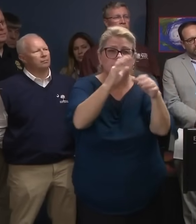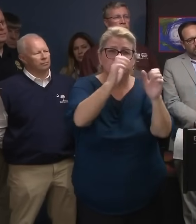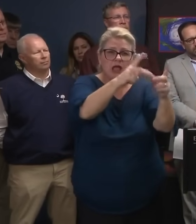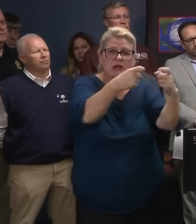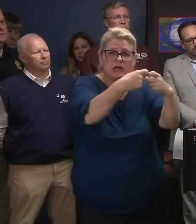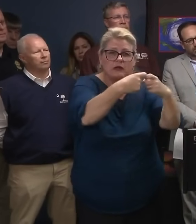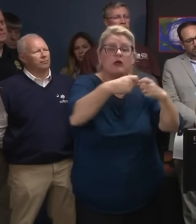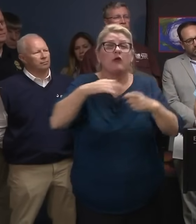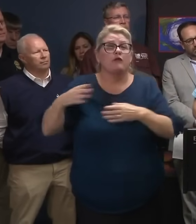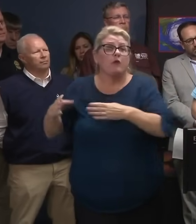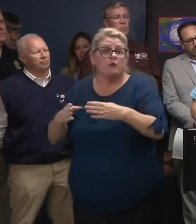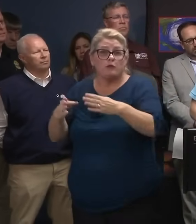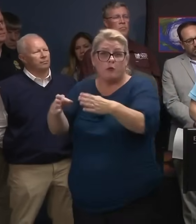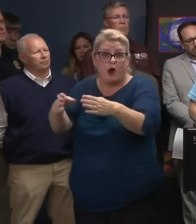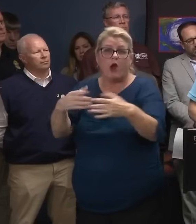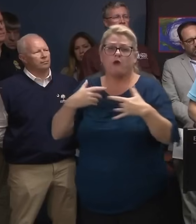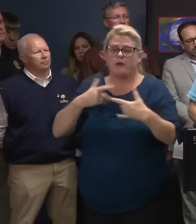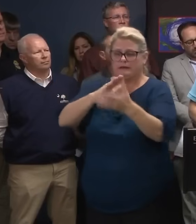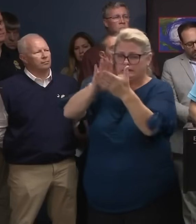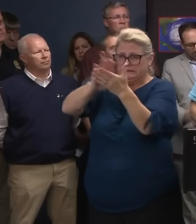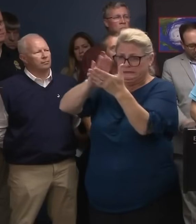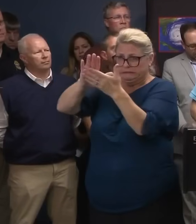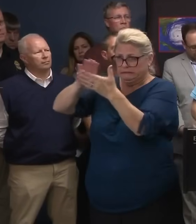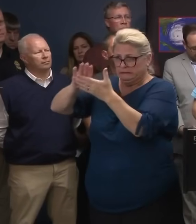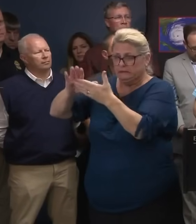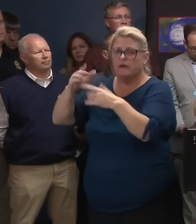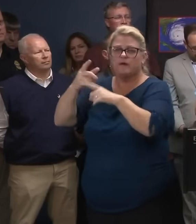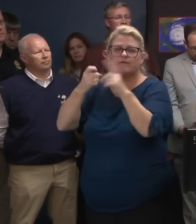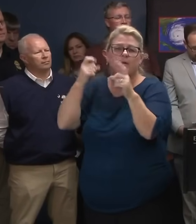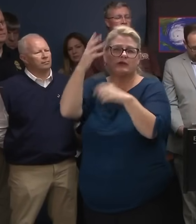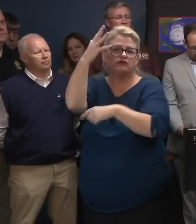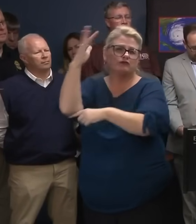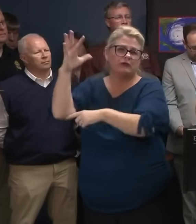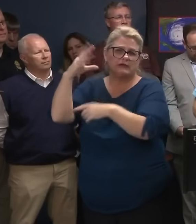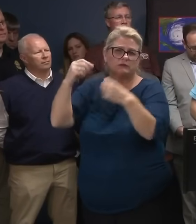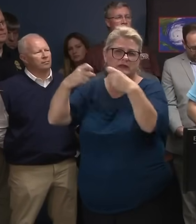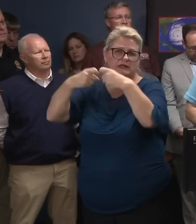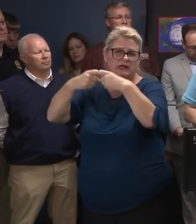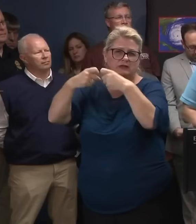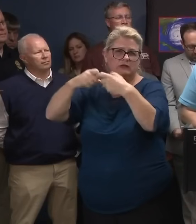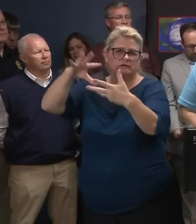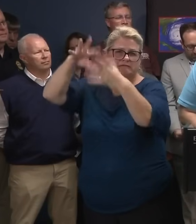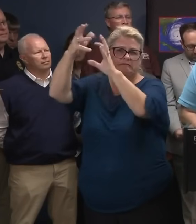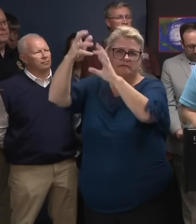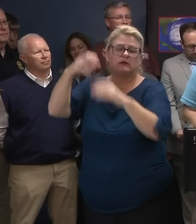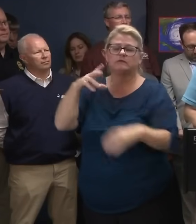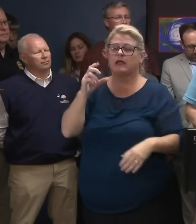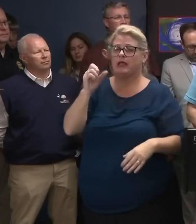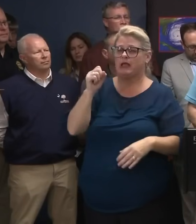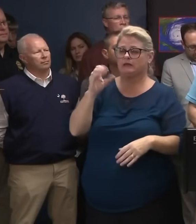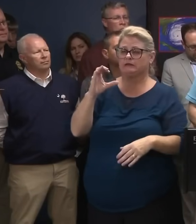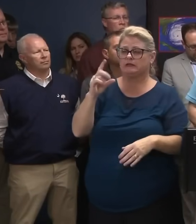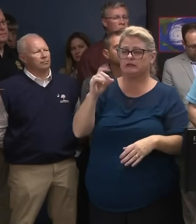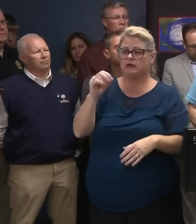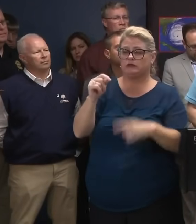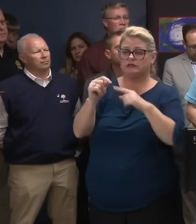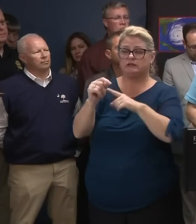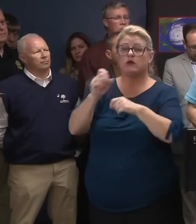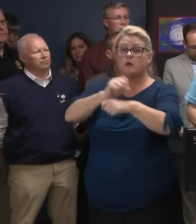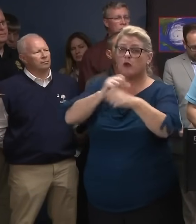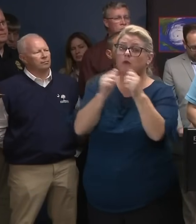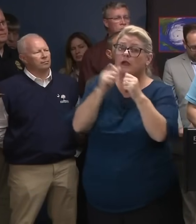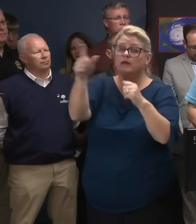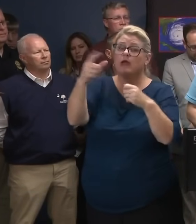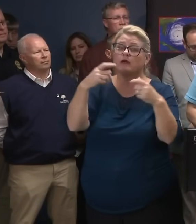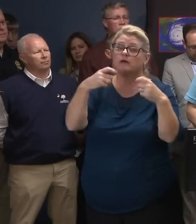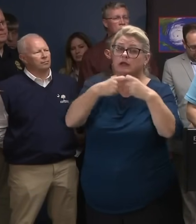routes as they untangle the power lines that are on the trees that are in the roads. SCDOT is working very closely with the